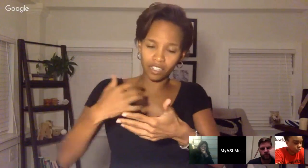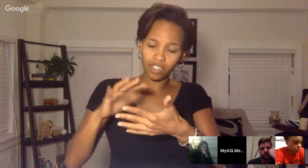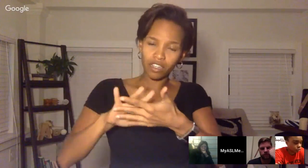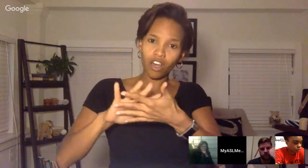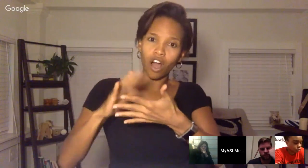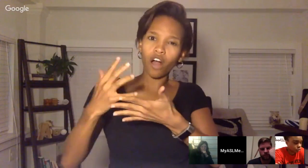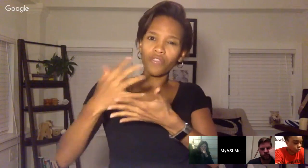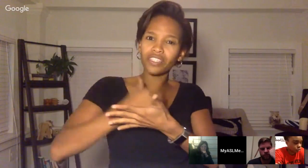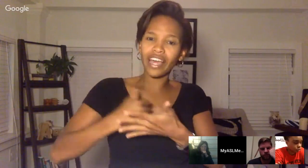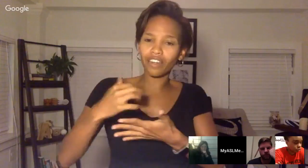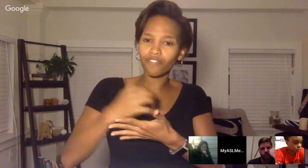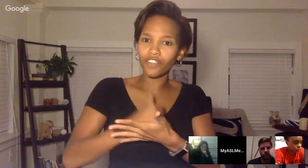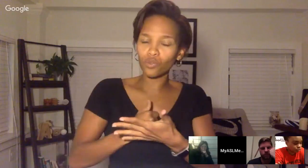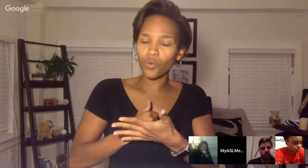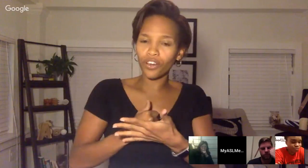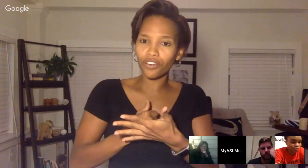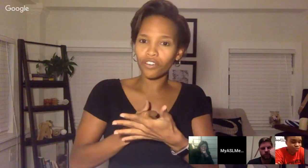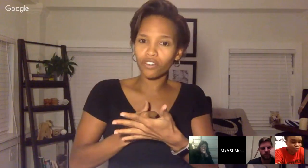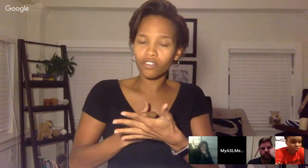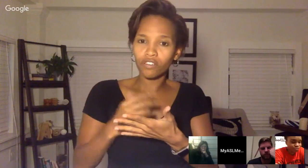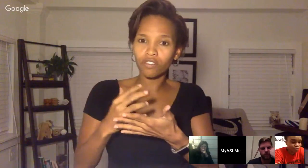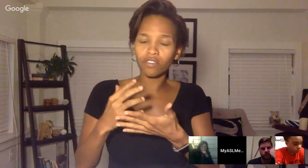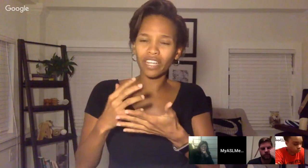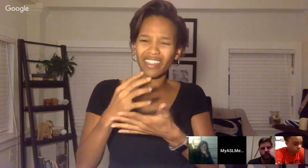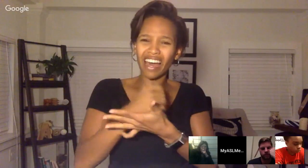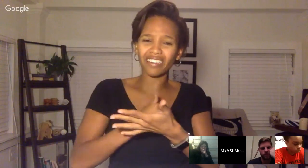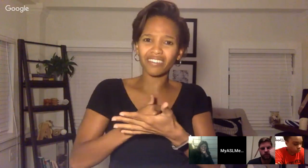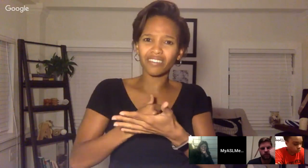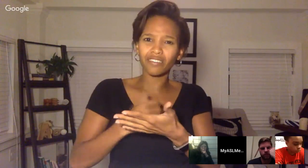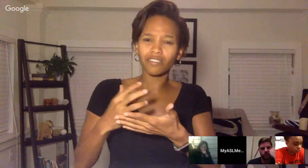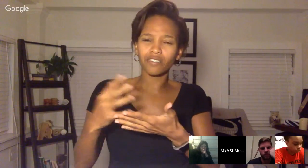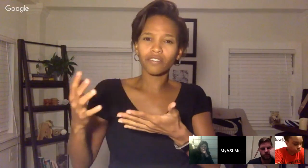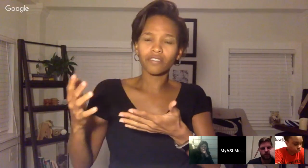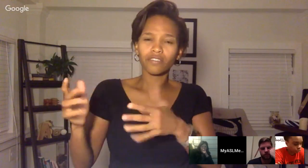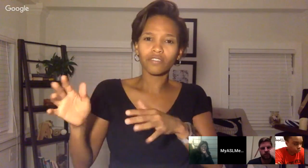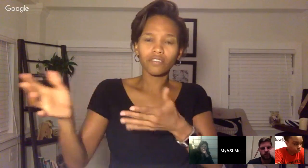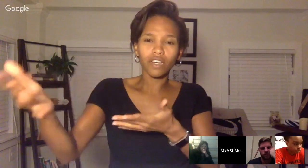collect on this hand feels weird, like that.